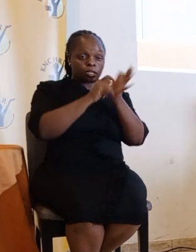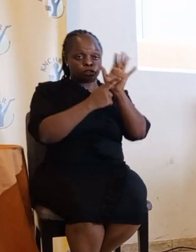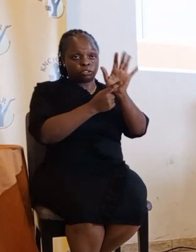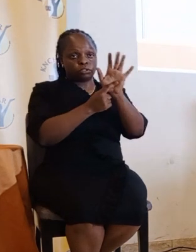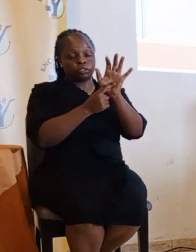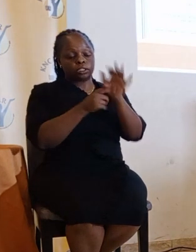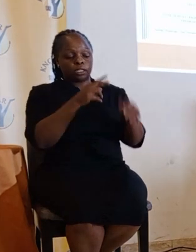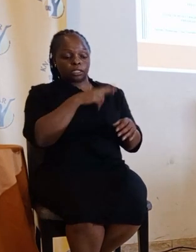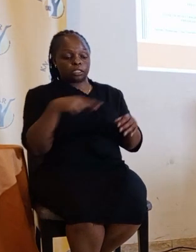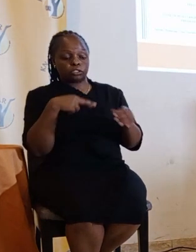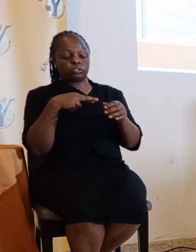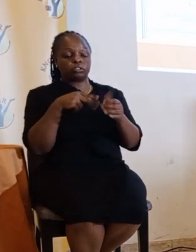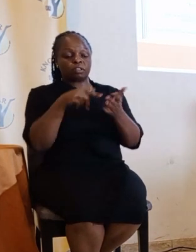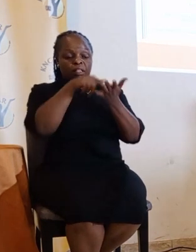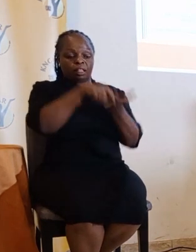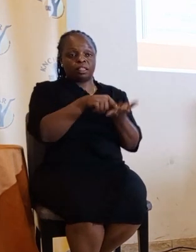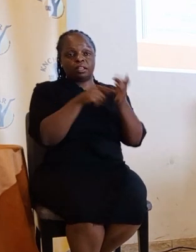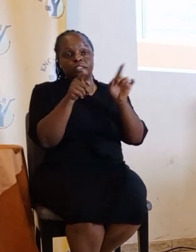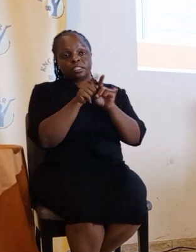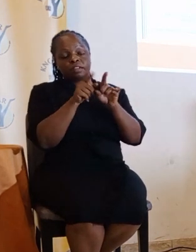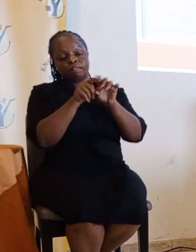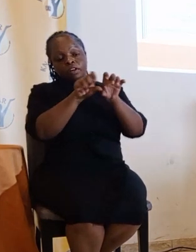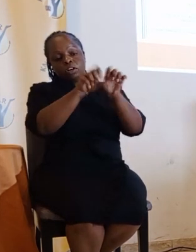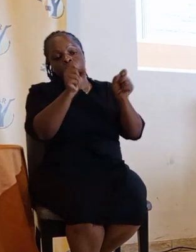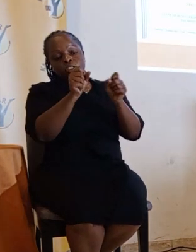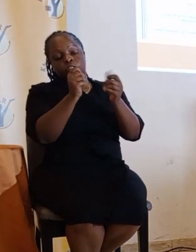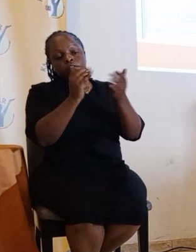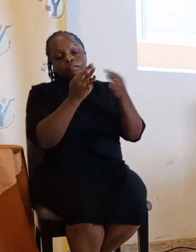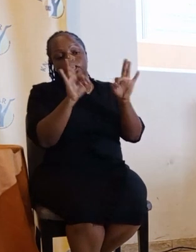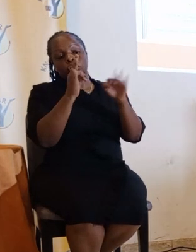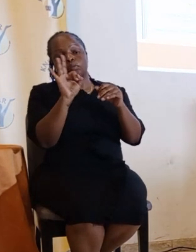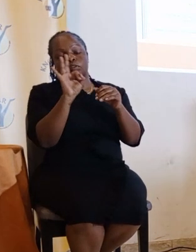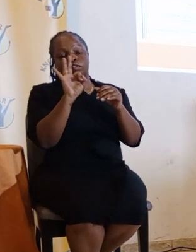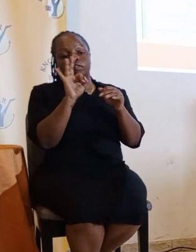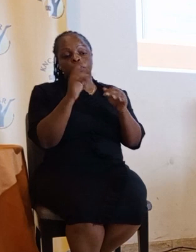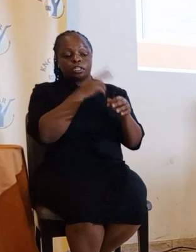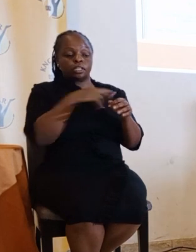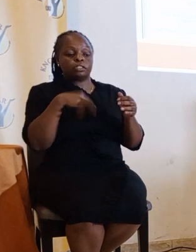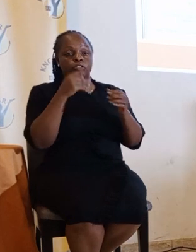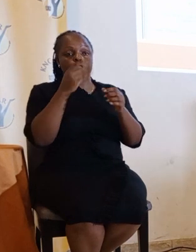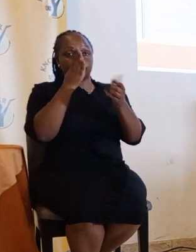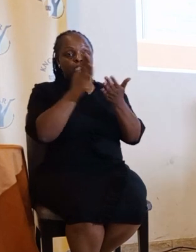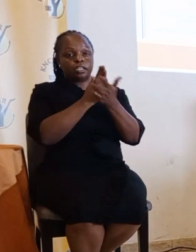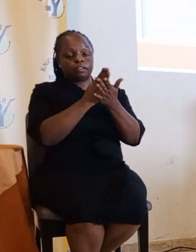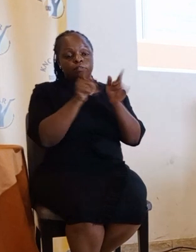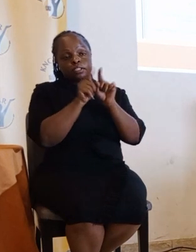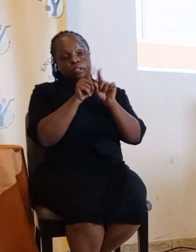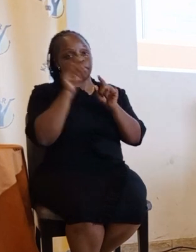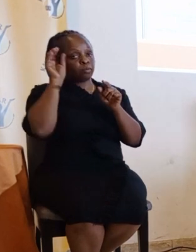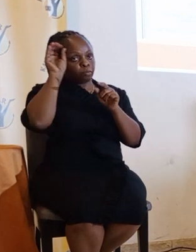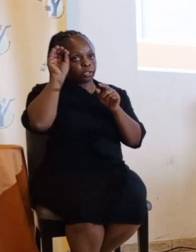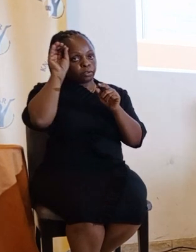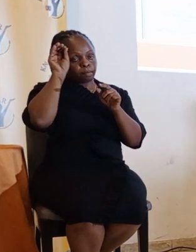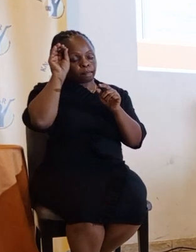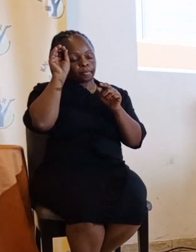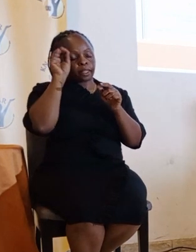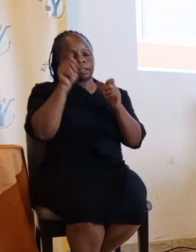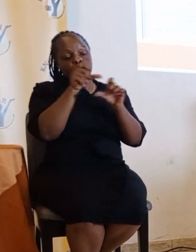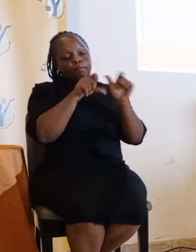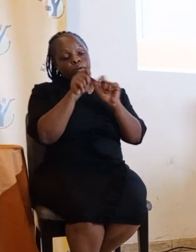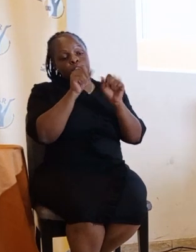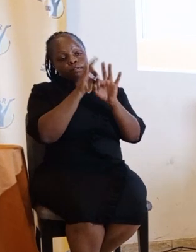of religious intolerance and a violation of the freedom of conscience, religion, belief, and opinion. Regarding